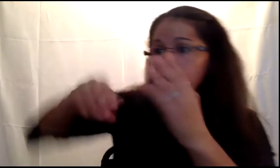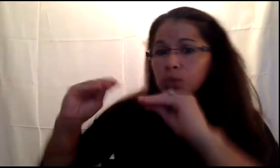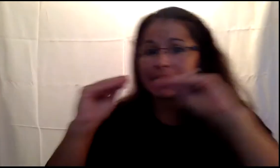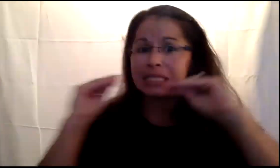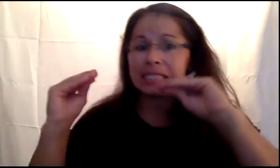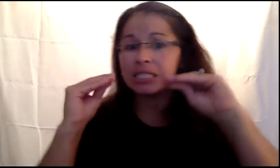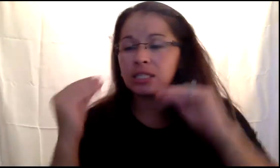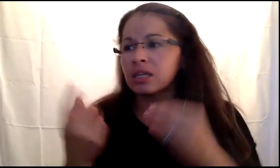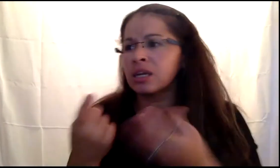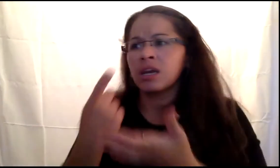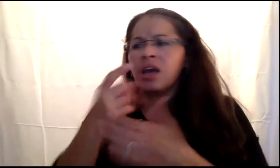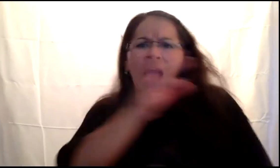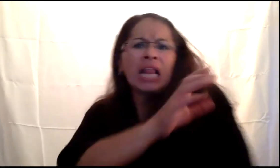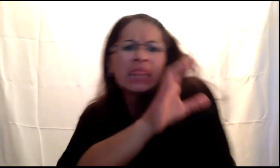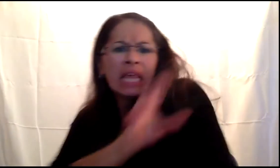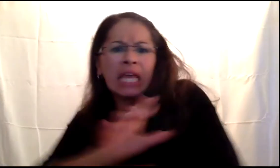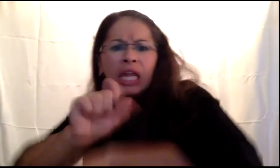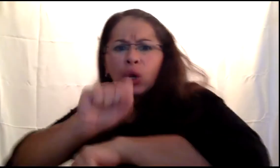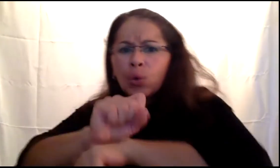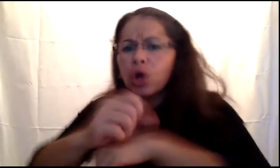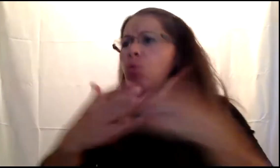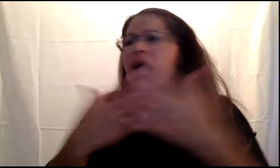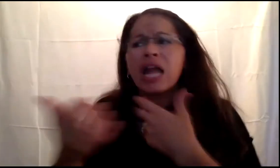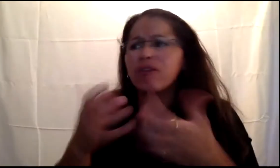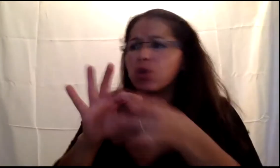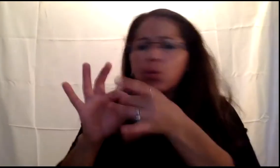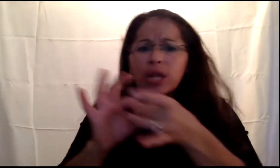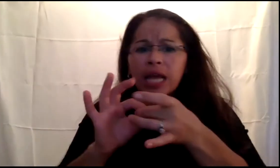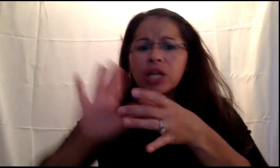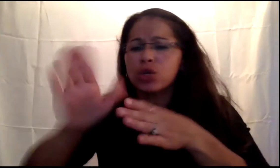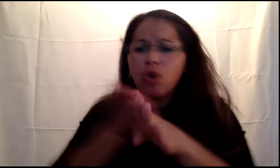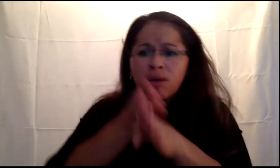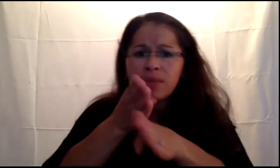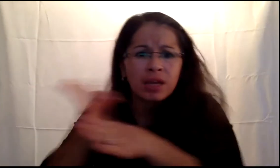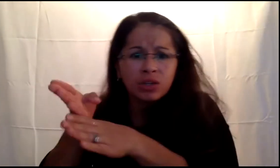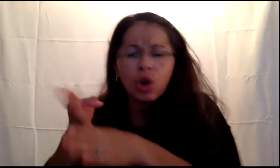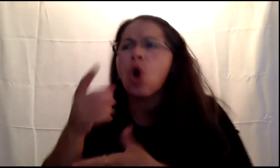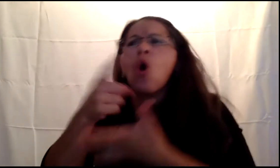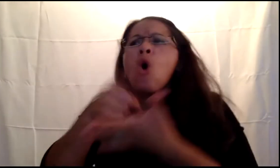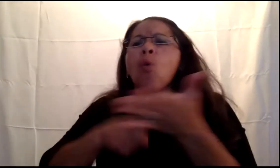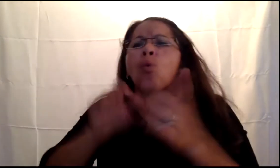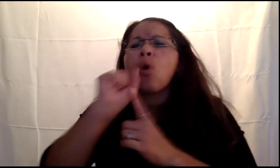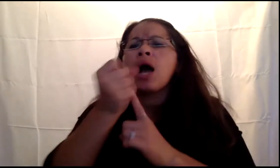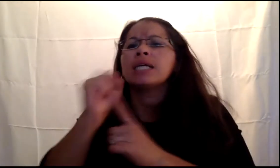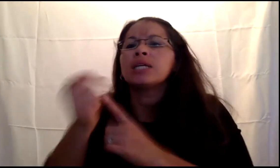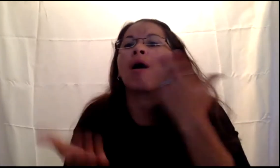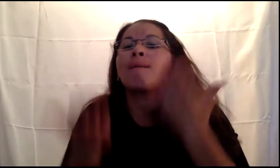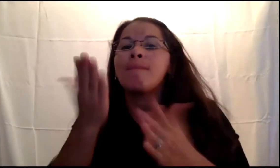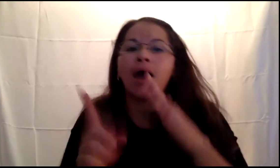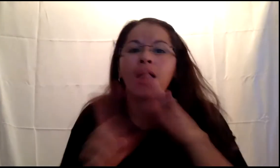clinicals, whatever it is that's related to what you want to study, what are some things that are going to come up that, how will you have a plan around that, right? And